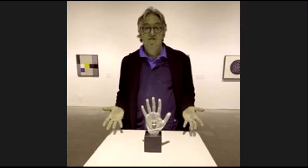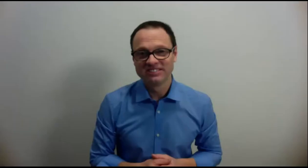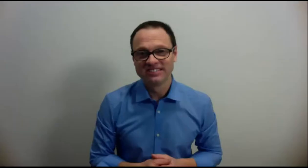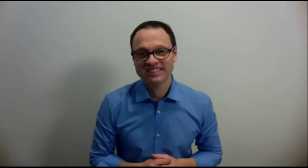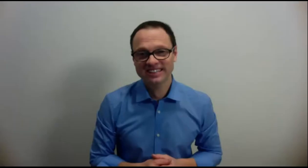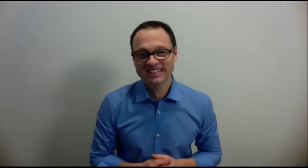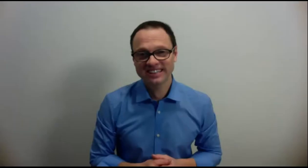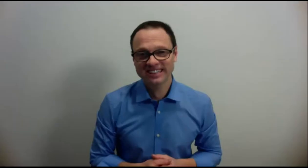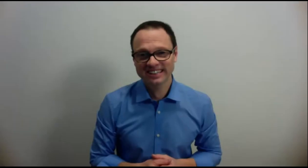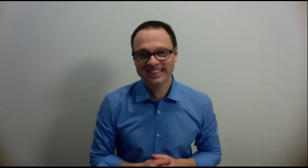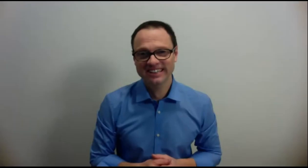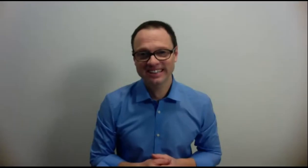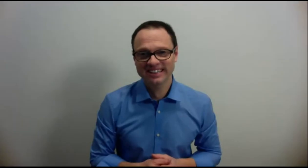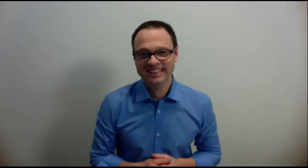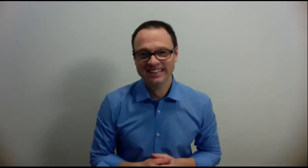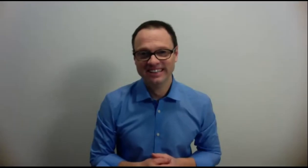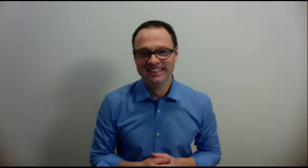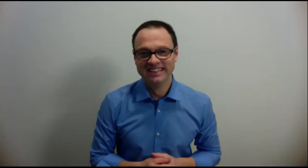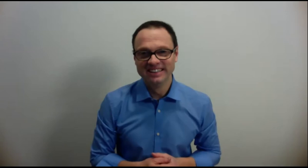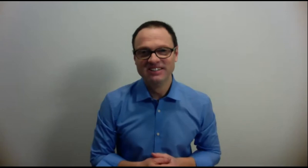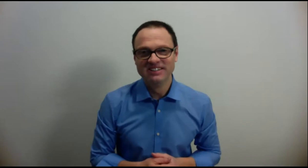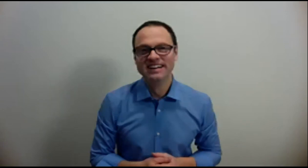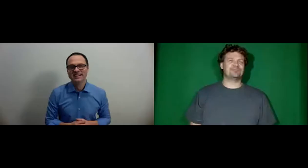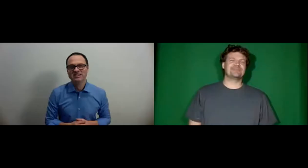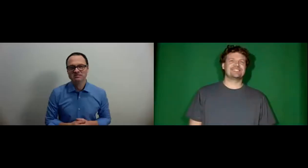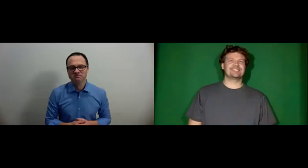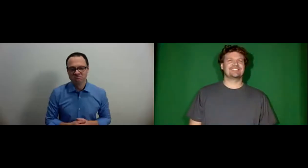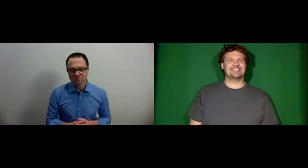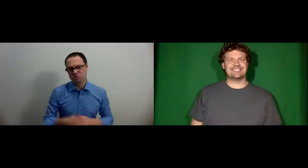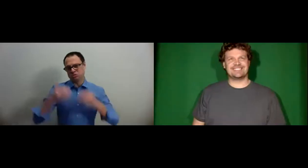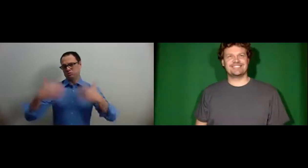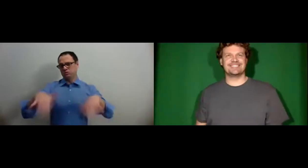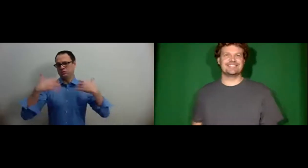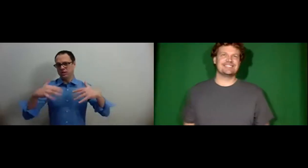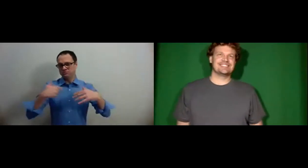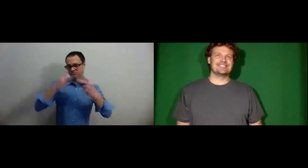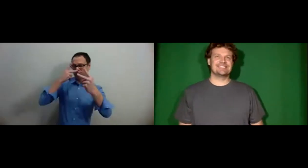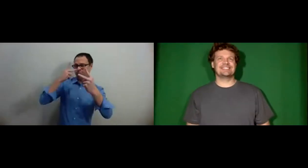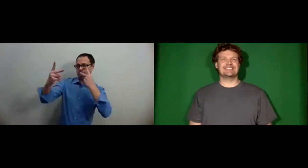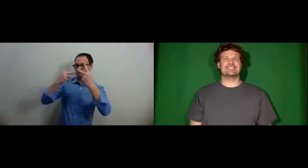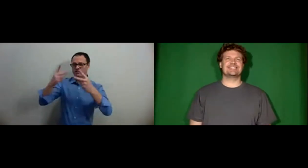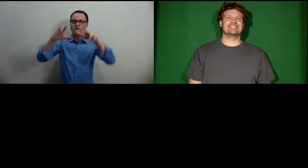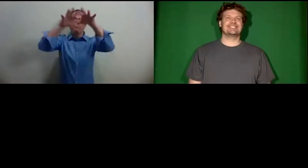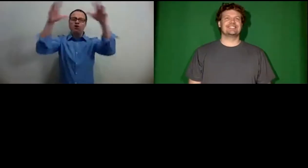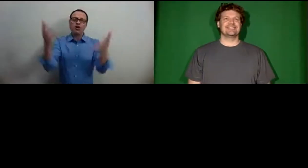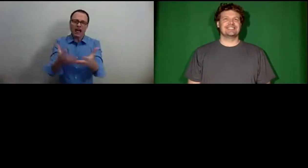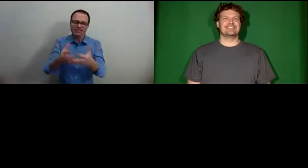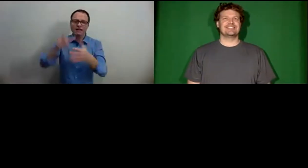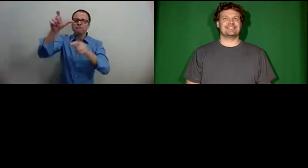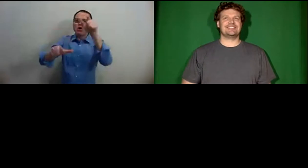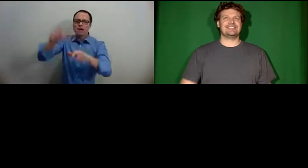Very happy to be here to tell my life story. Hvala, Dami, zelo sem vesel, da lahko povem svojo življenjsko